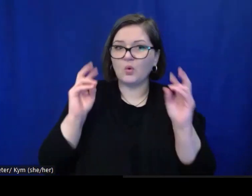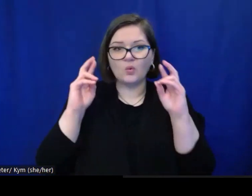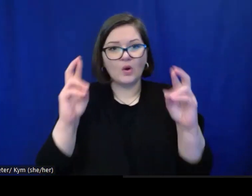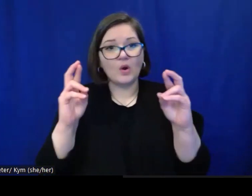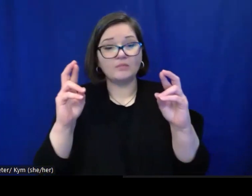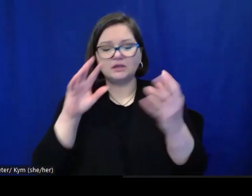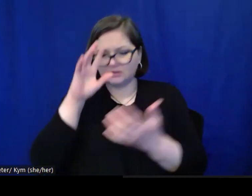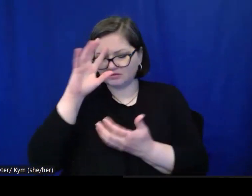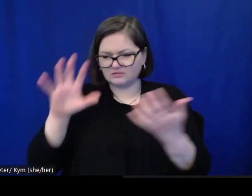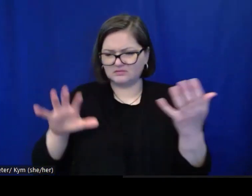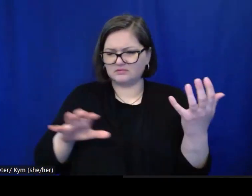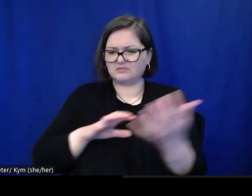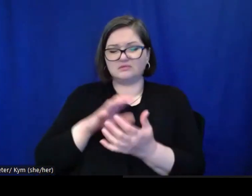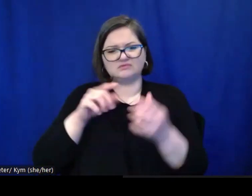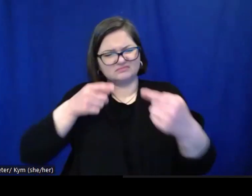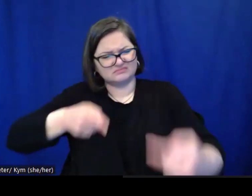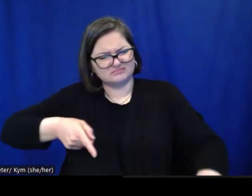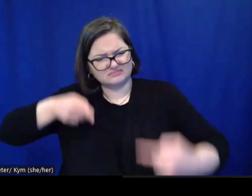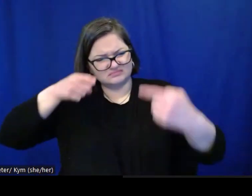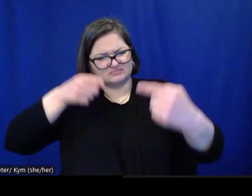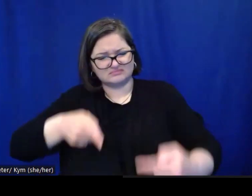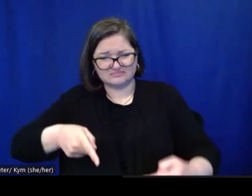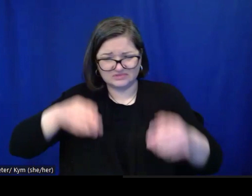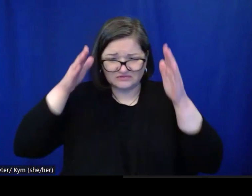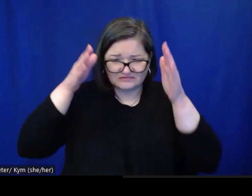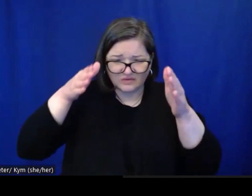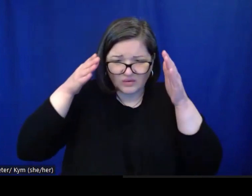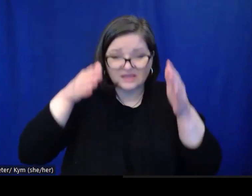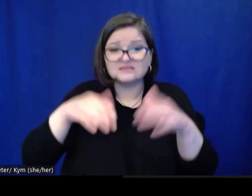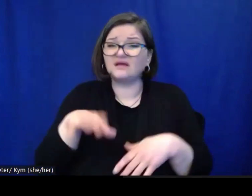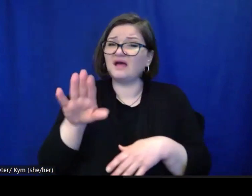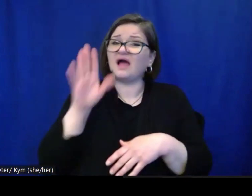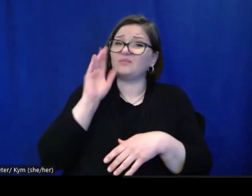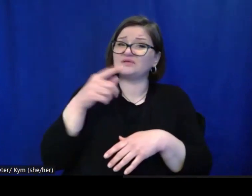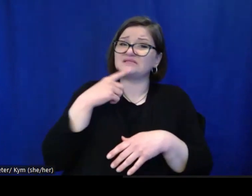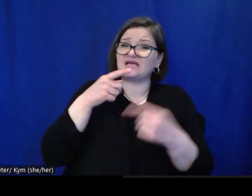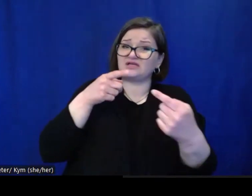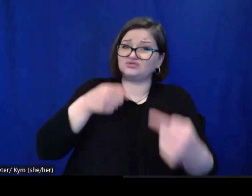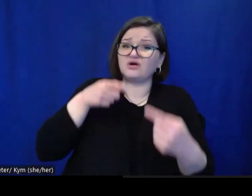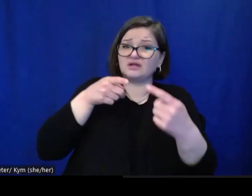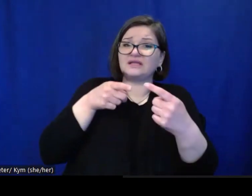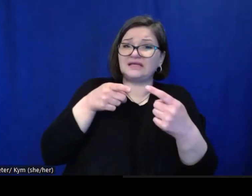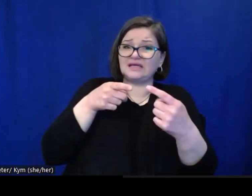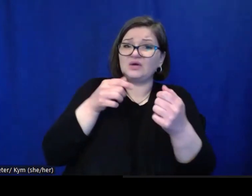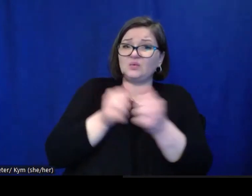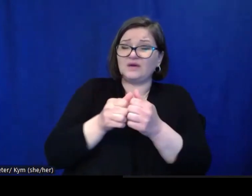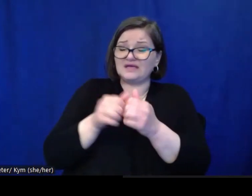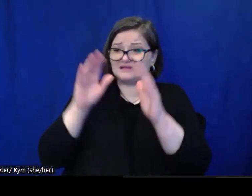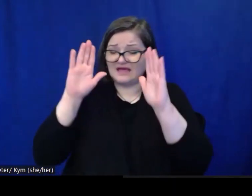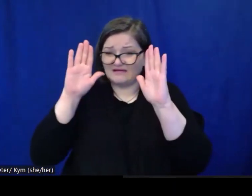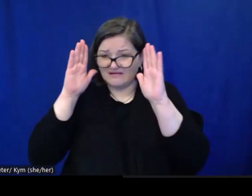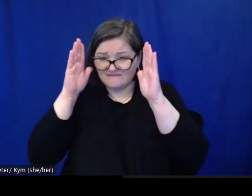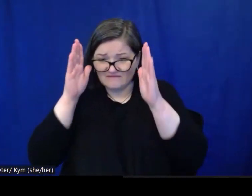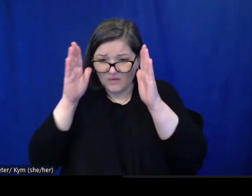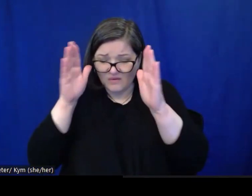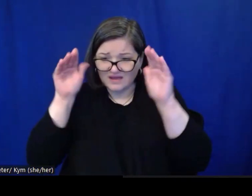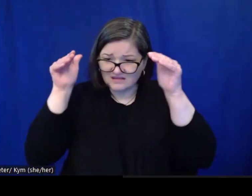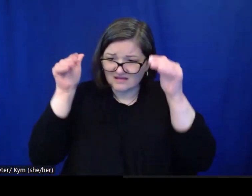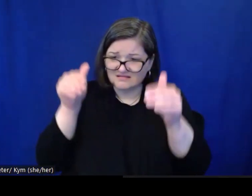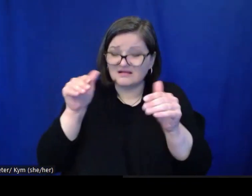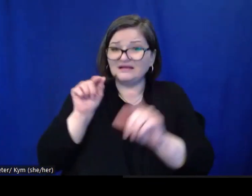confusion, difficulty with concentrating. I will actually say that difficulty in concentrating brings the majority of